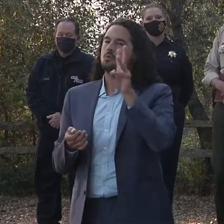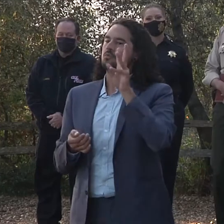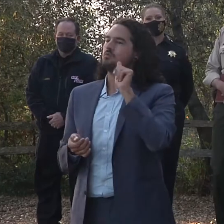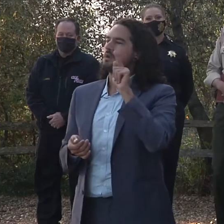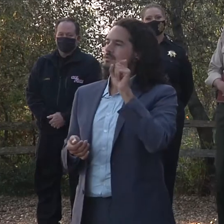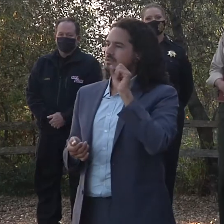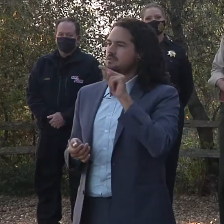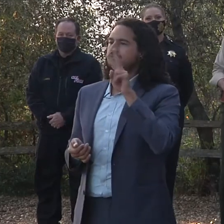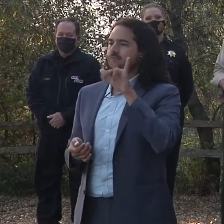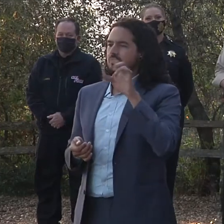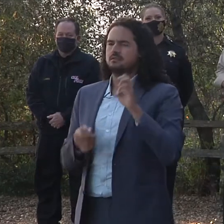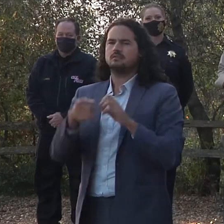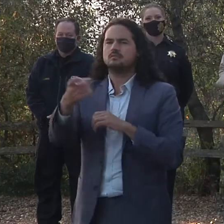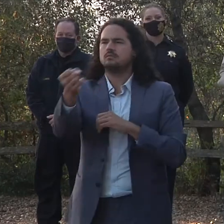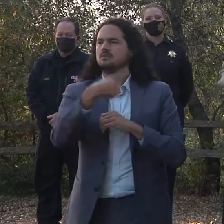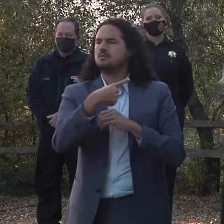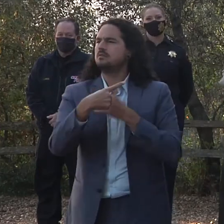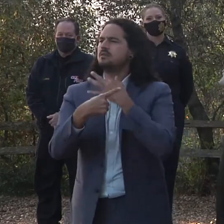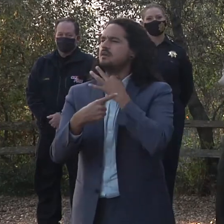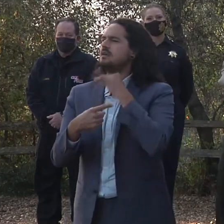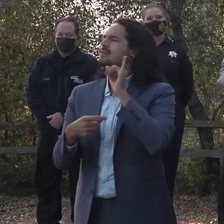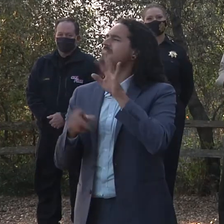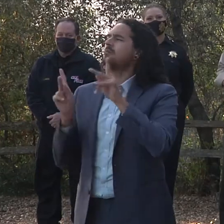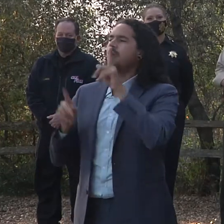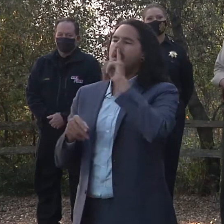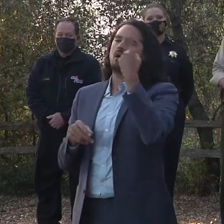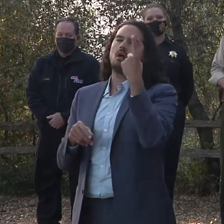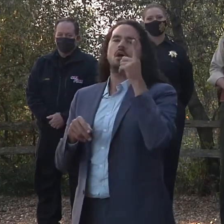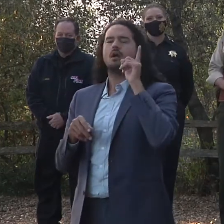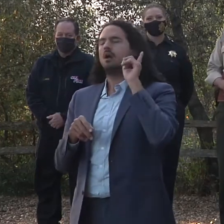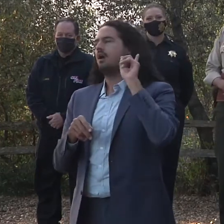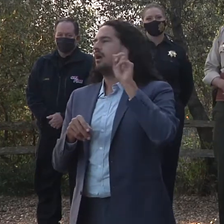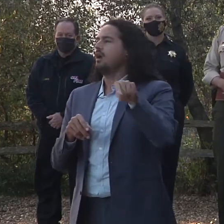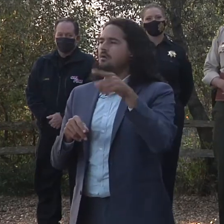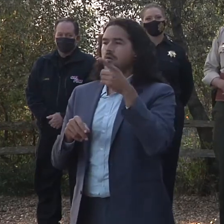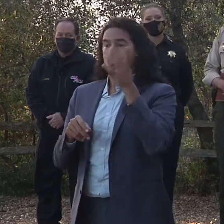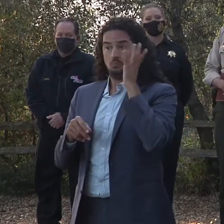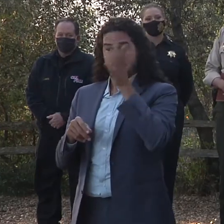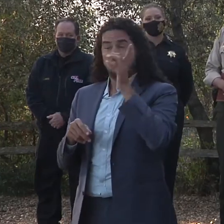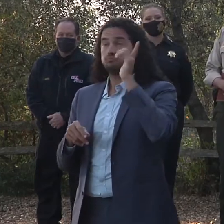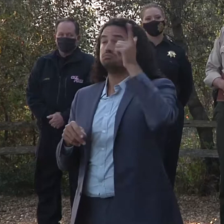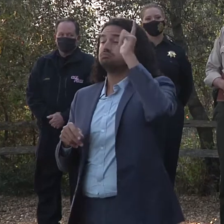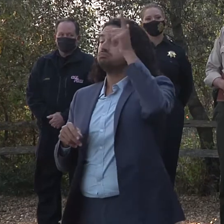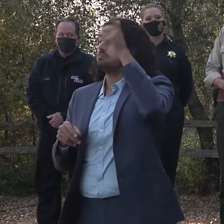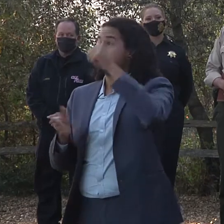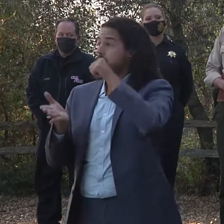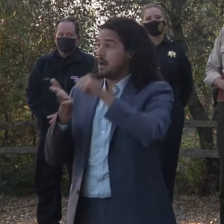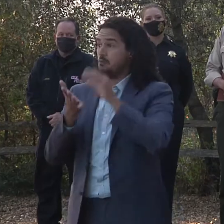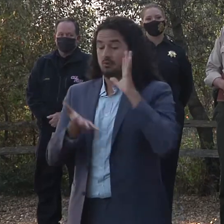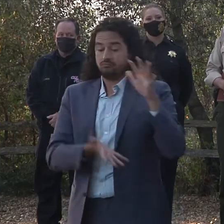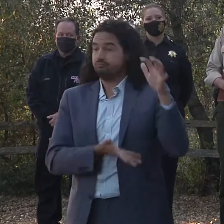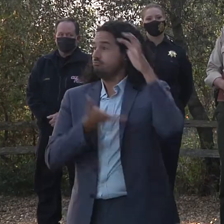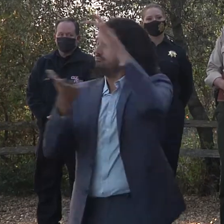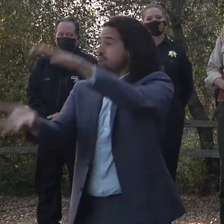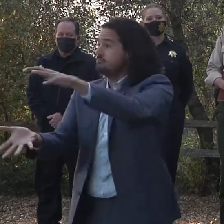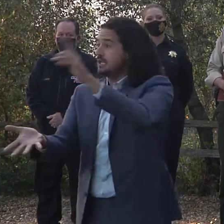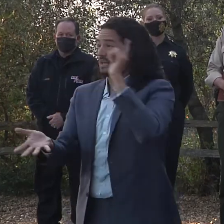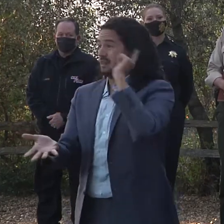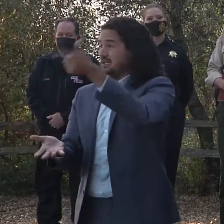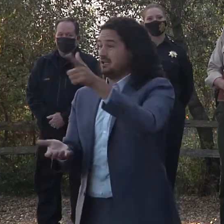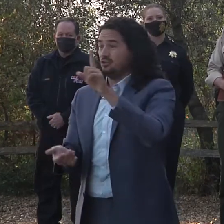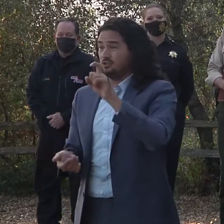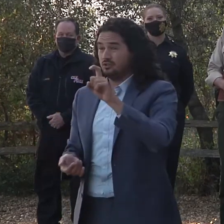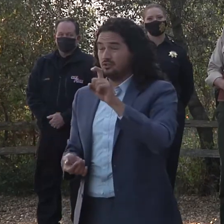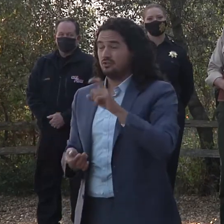their mail, will their mail automatically be delivered to them once they're repopulated? I do not know. I'm sorry, I don't know the answer to that question. It's a